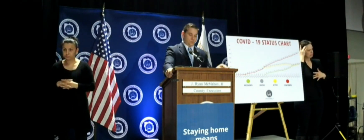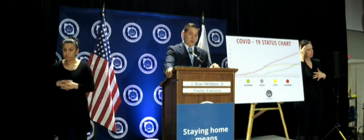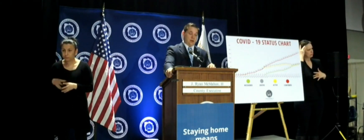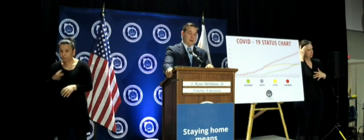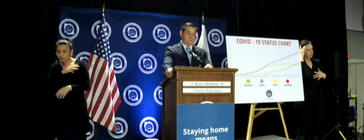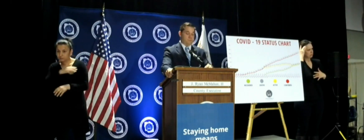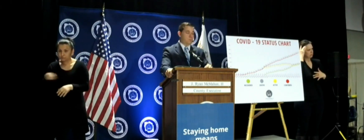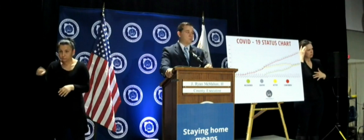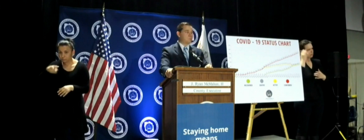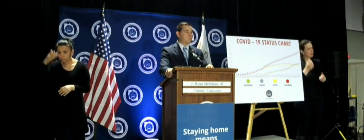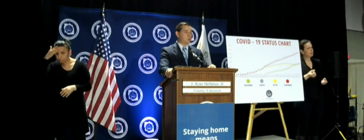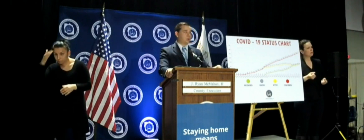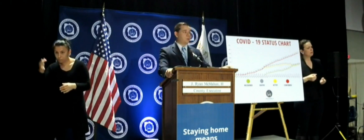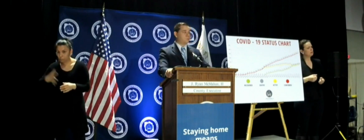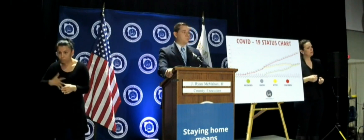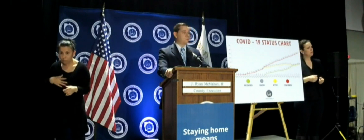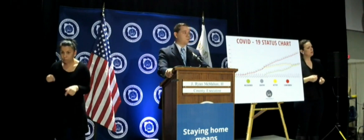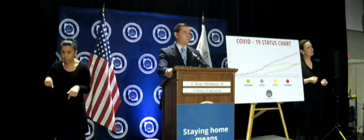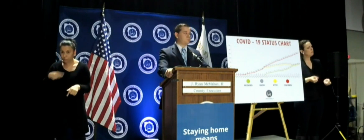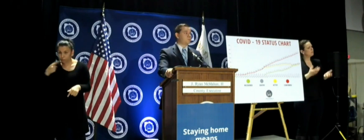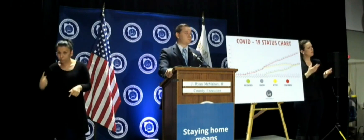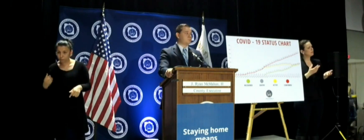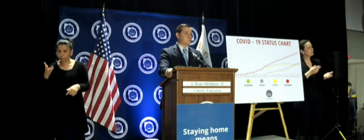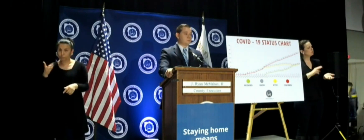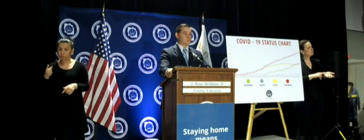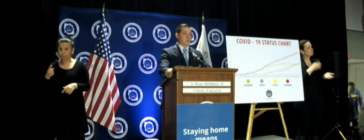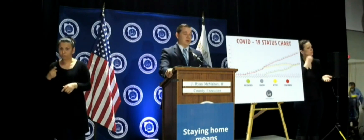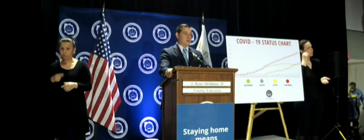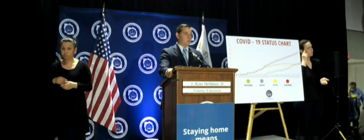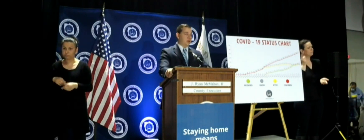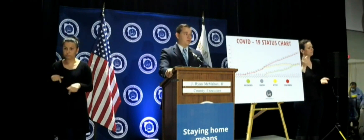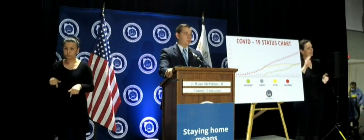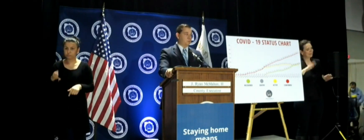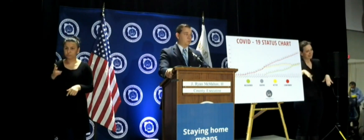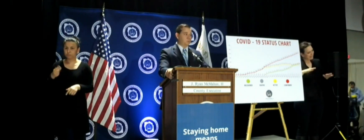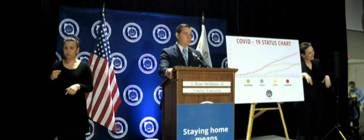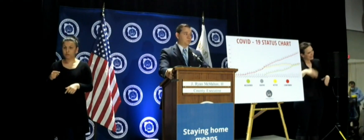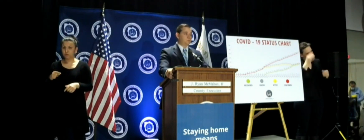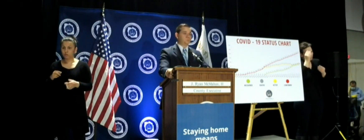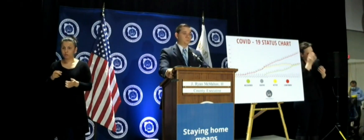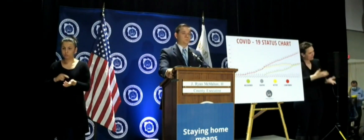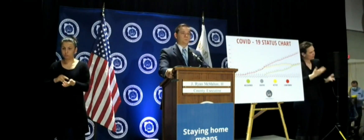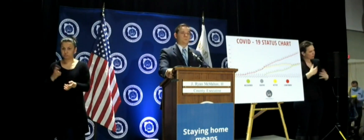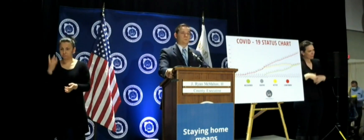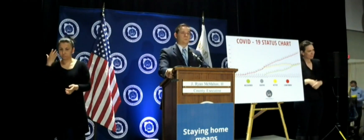homes? Not yet. We will. When I have them, you'll have them.